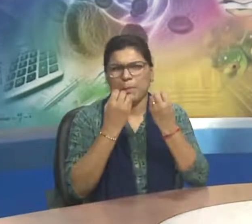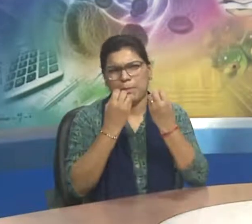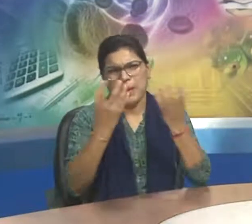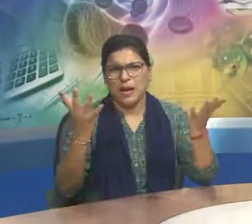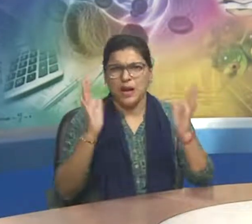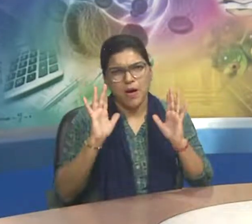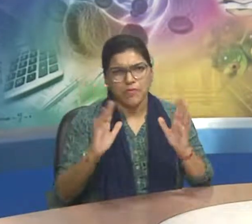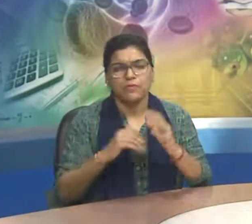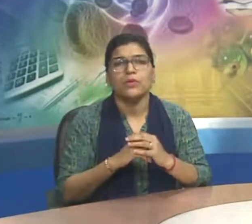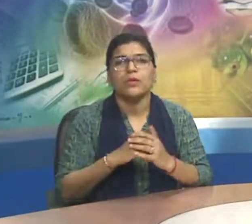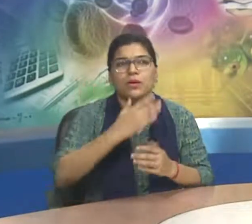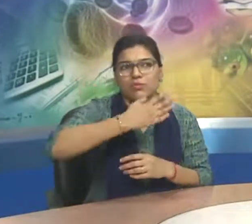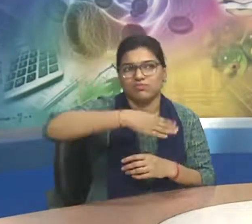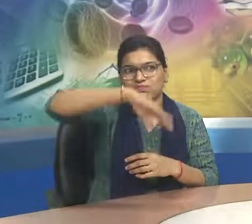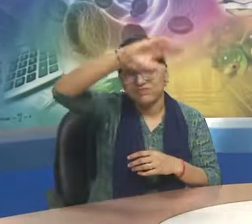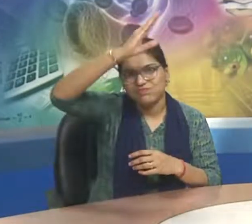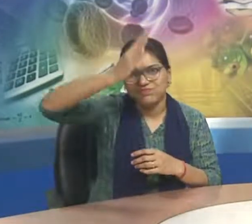abiotic resources, as you all know,